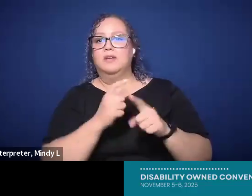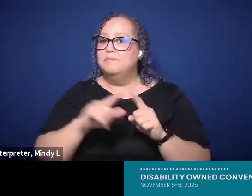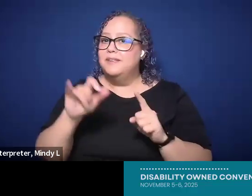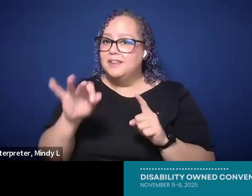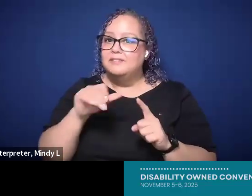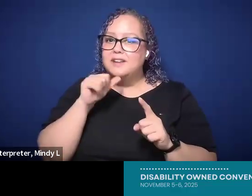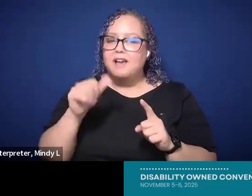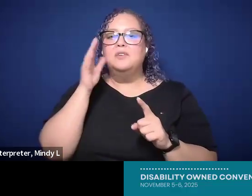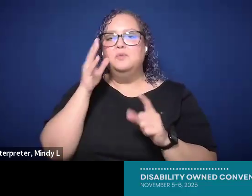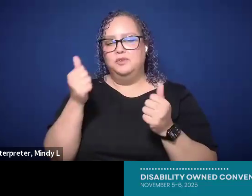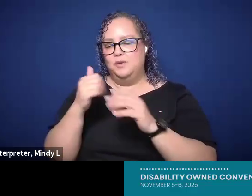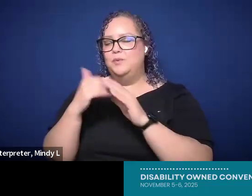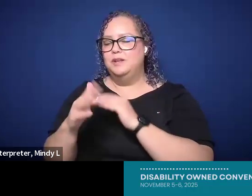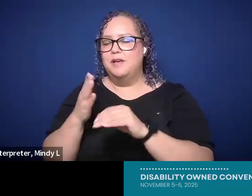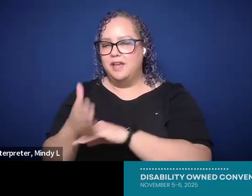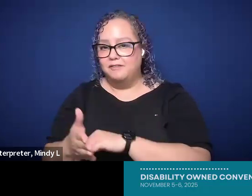at